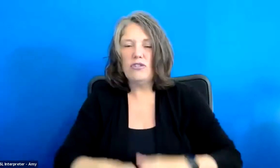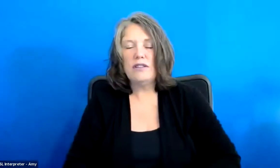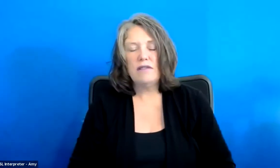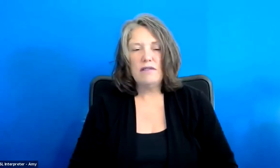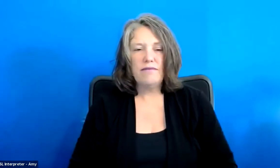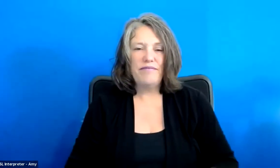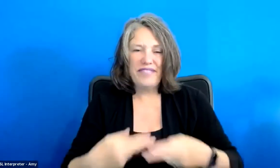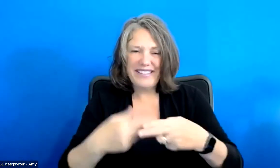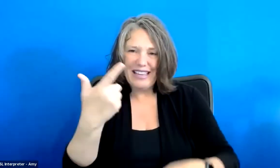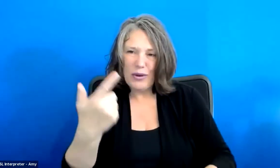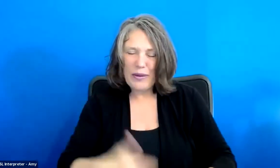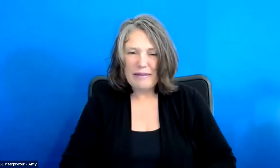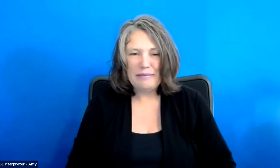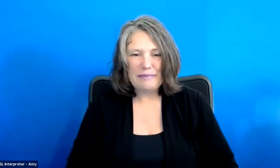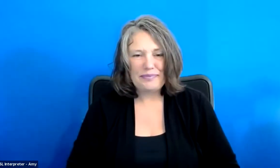Slide 21.